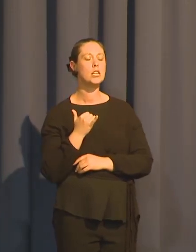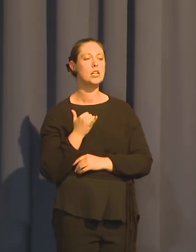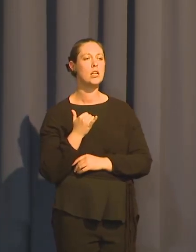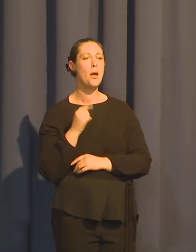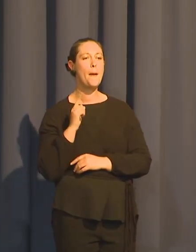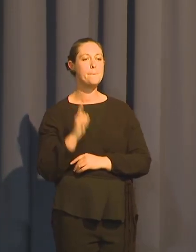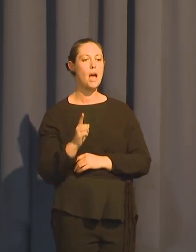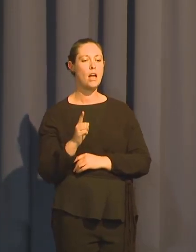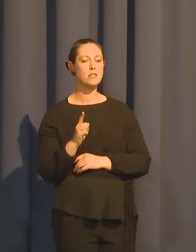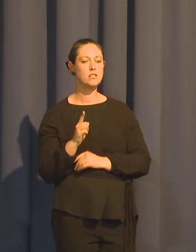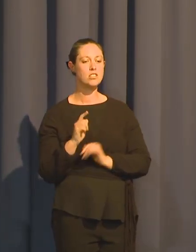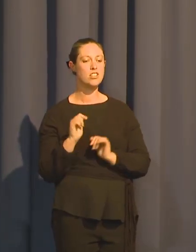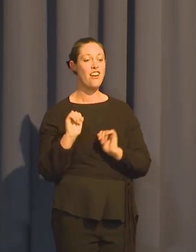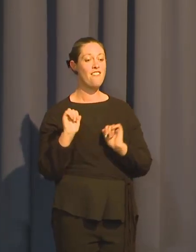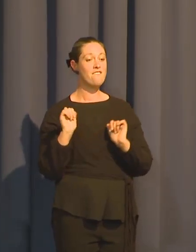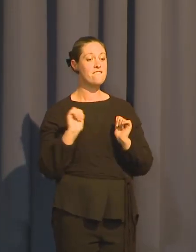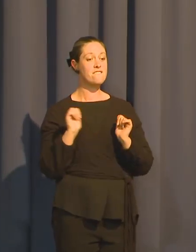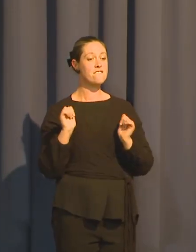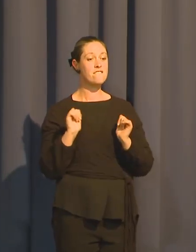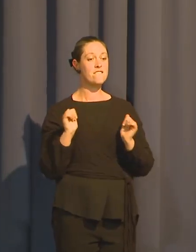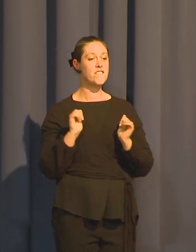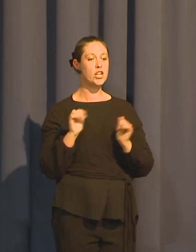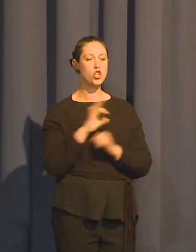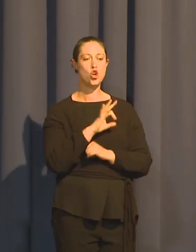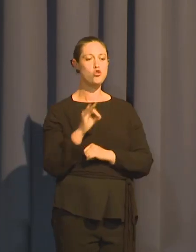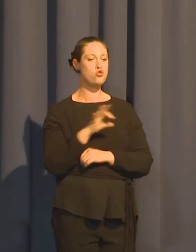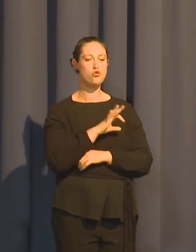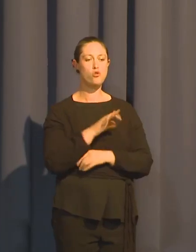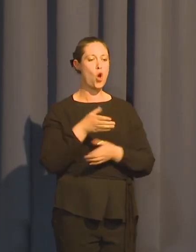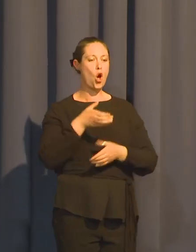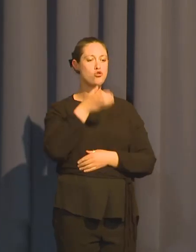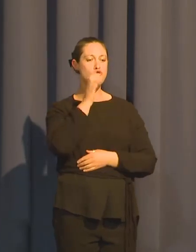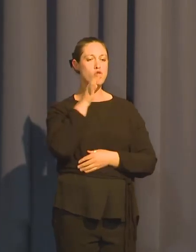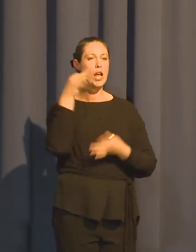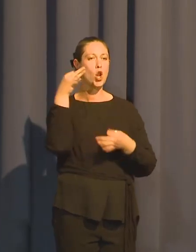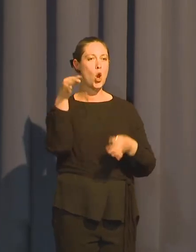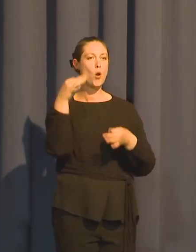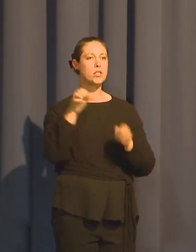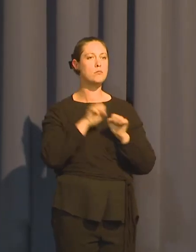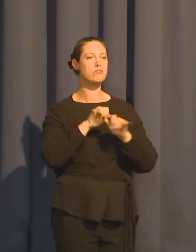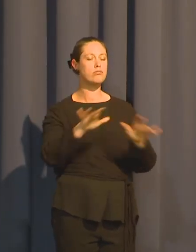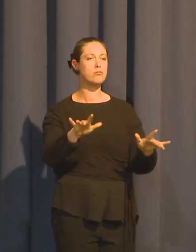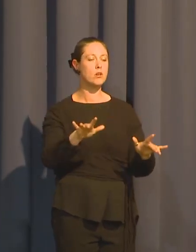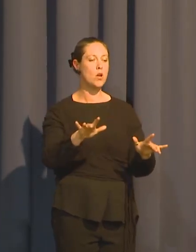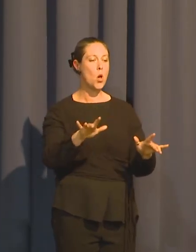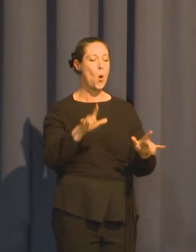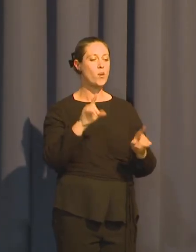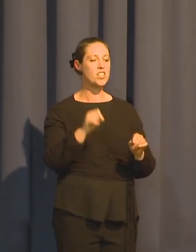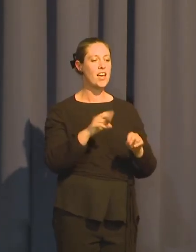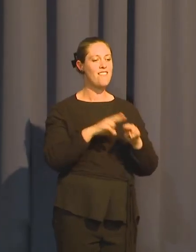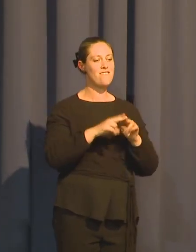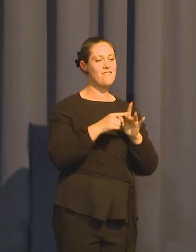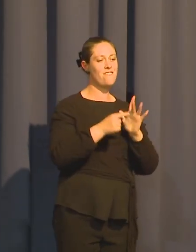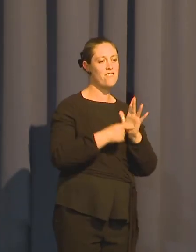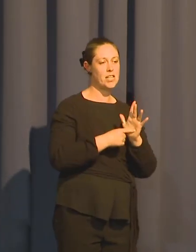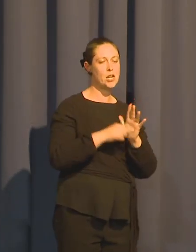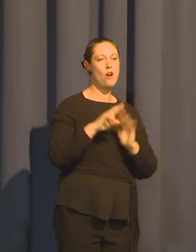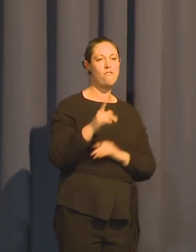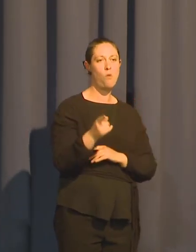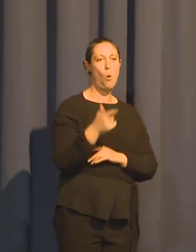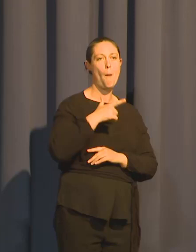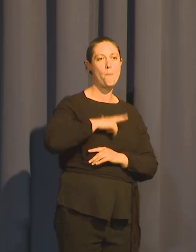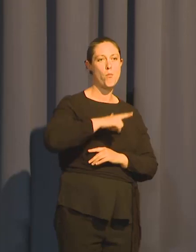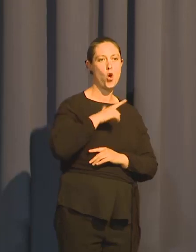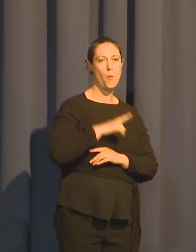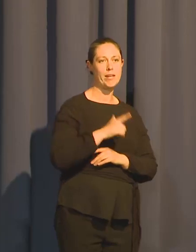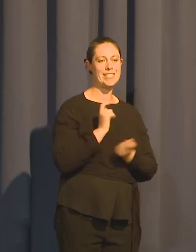just after the Do Not Drink notice was issued, we undertook to install a fit-for-purpose sampling tap, which is a dedicated sampling tap